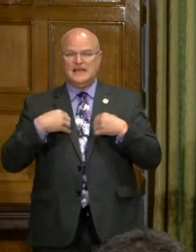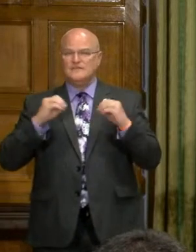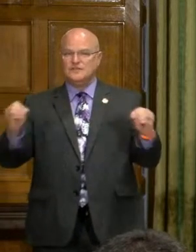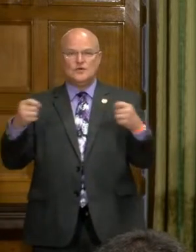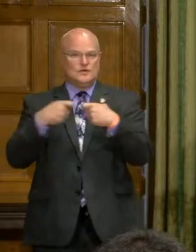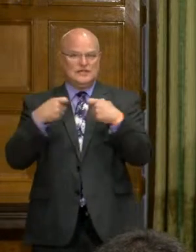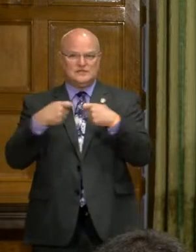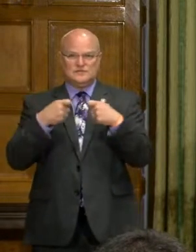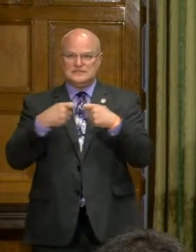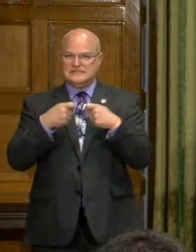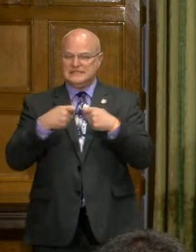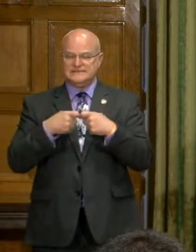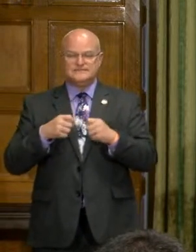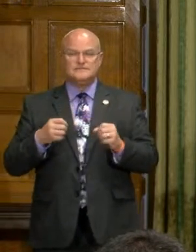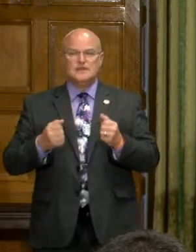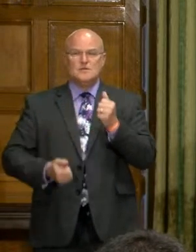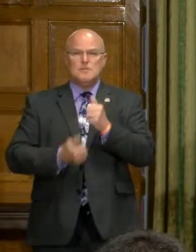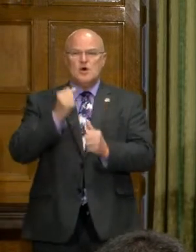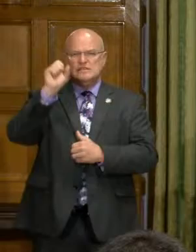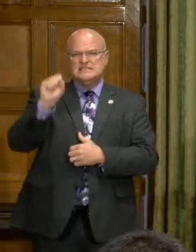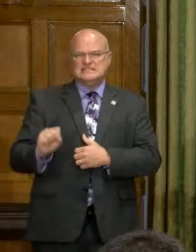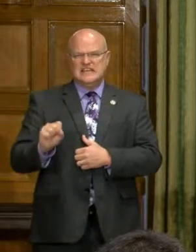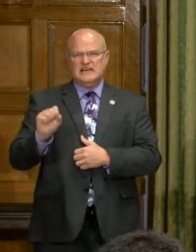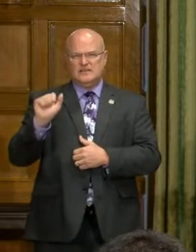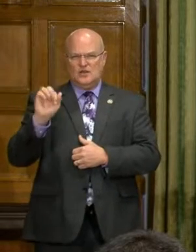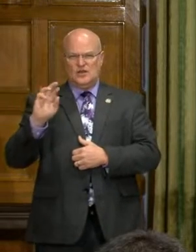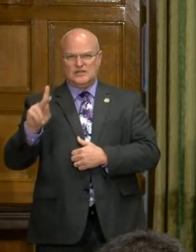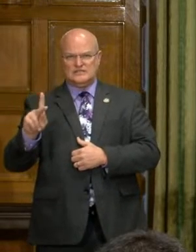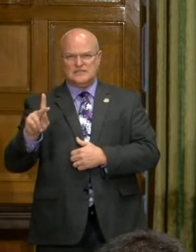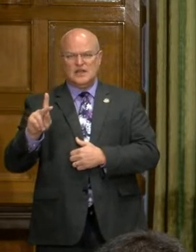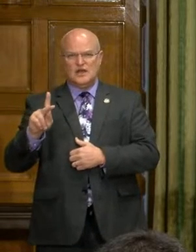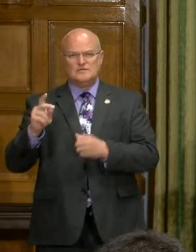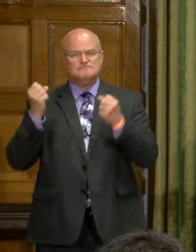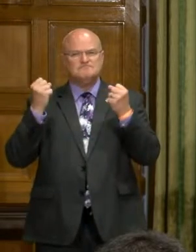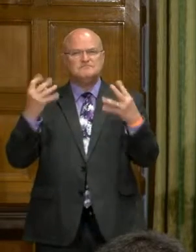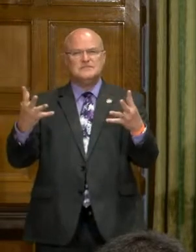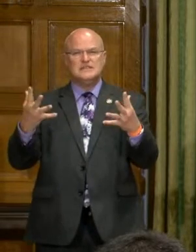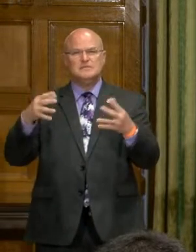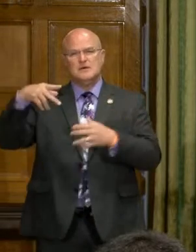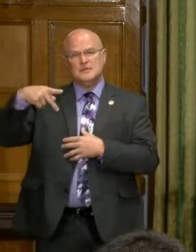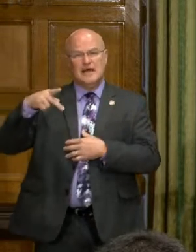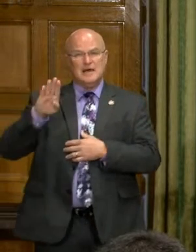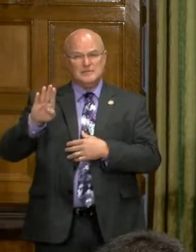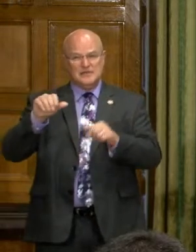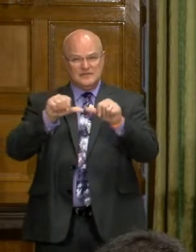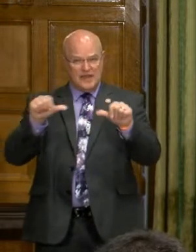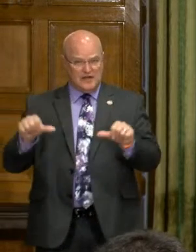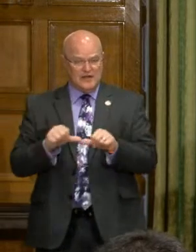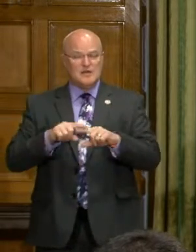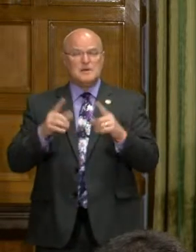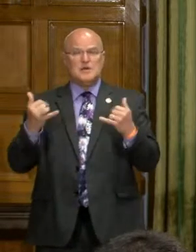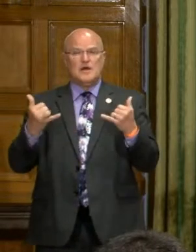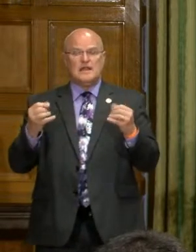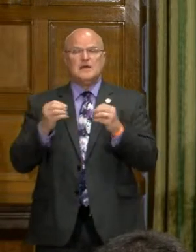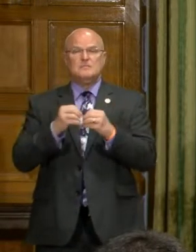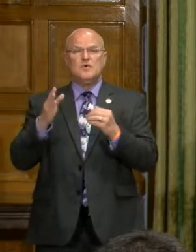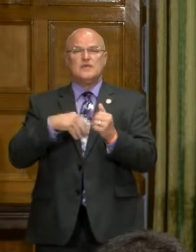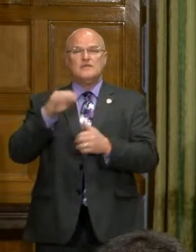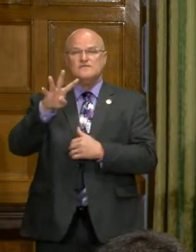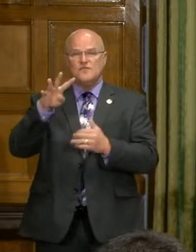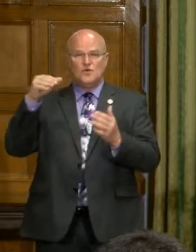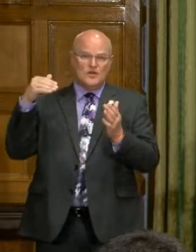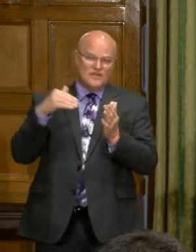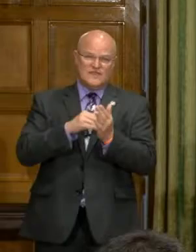power. Most of these are in South Arkansas, bulk of them in Pine Bluff, but right now there's over